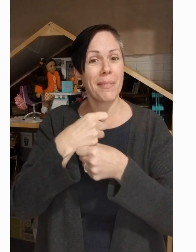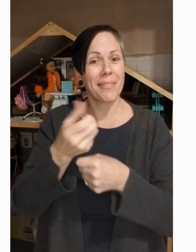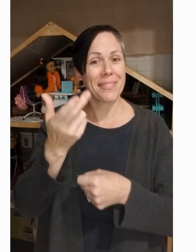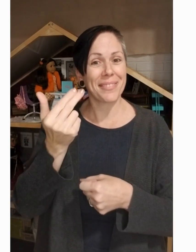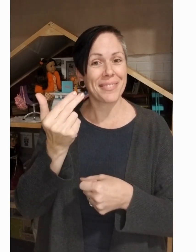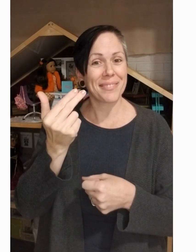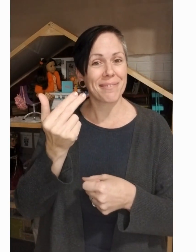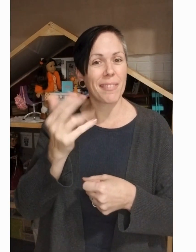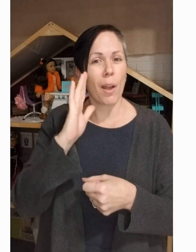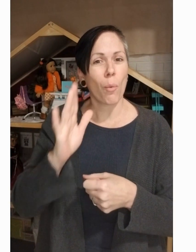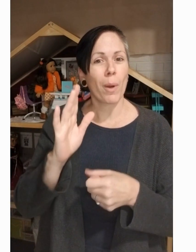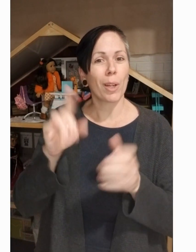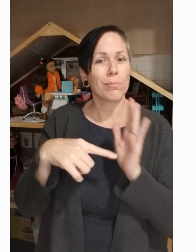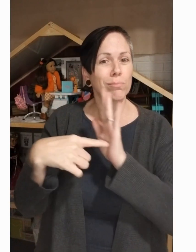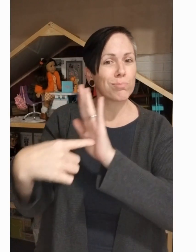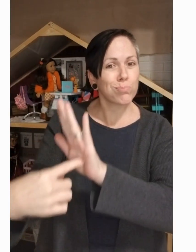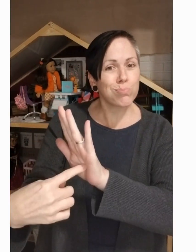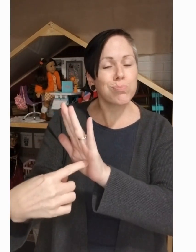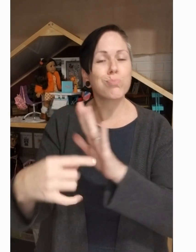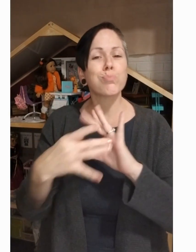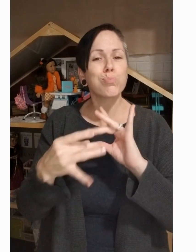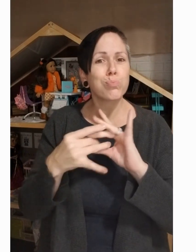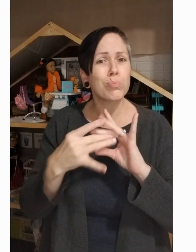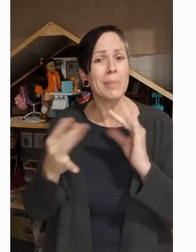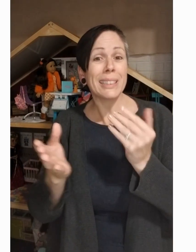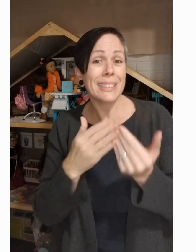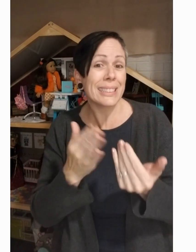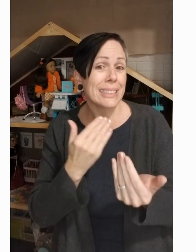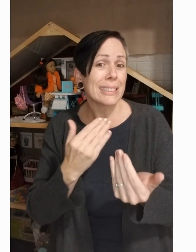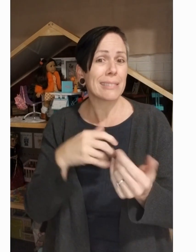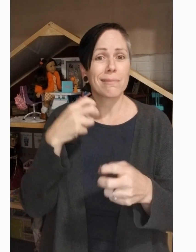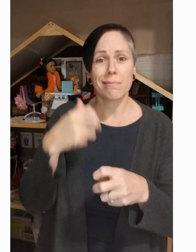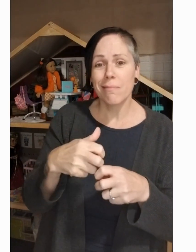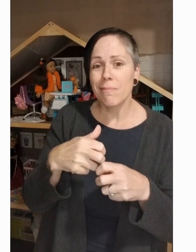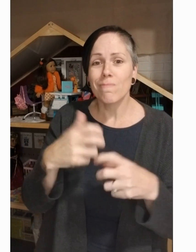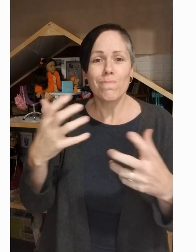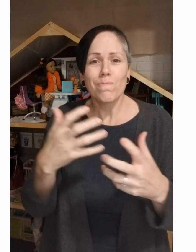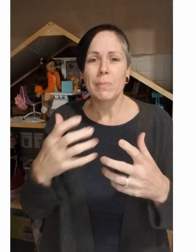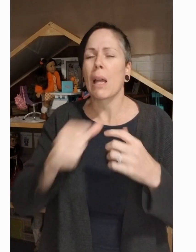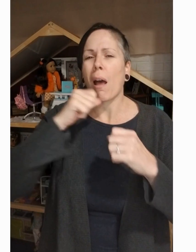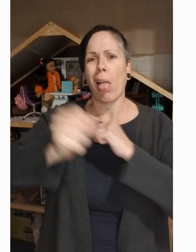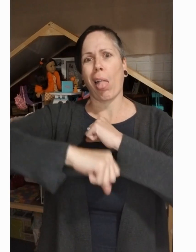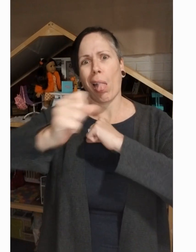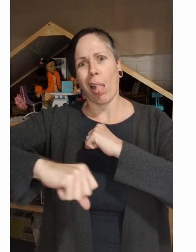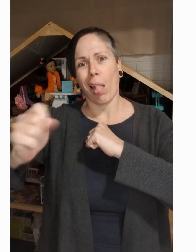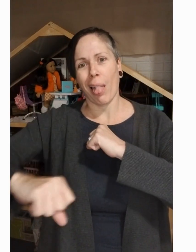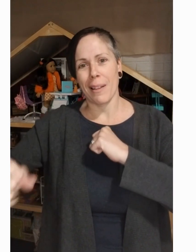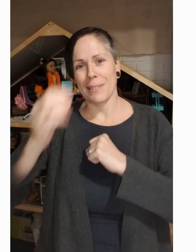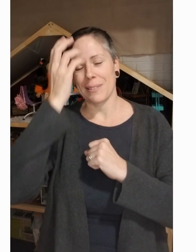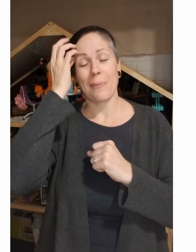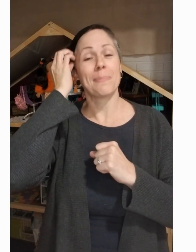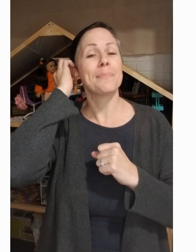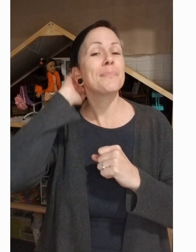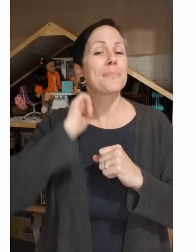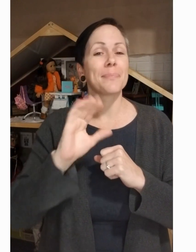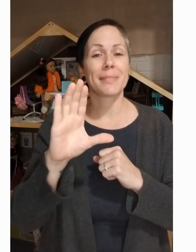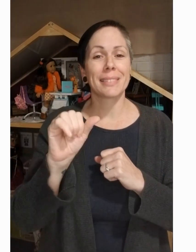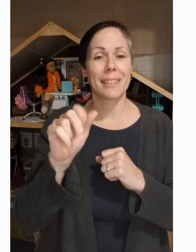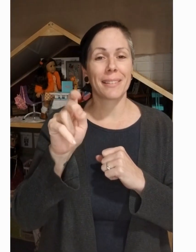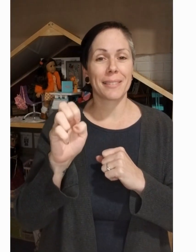I will talk a little bit about how easy they were and what kind of things they were, but I'm not going to make it too long. So one, cake